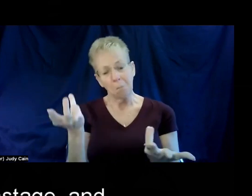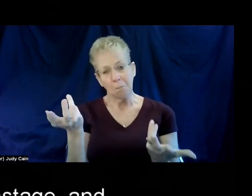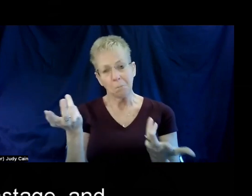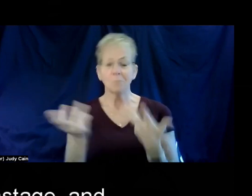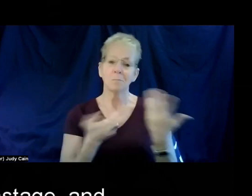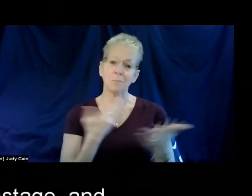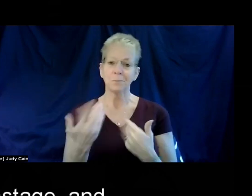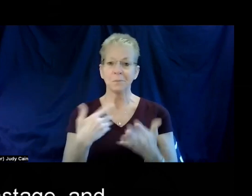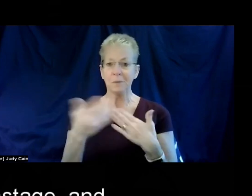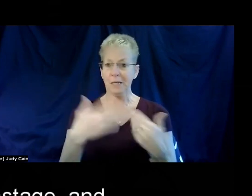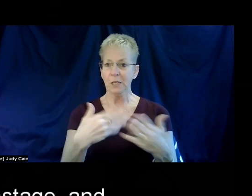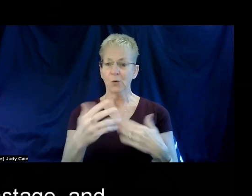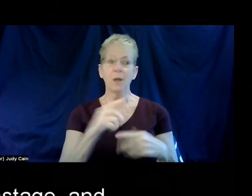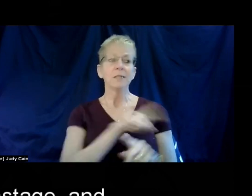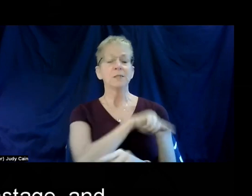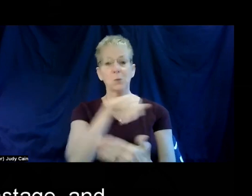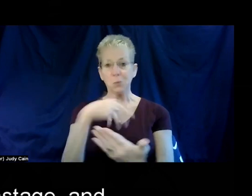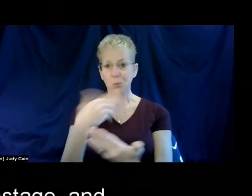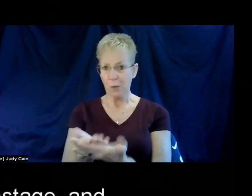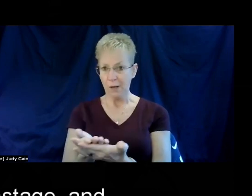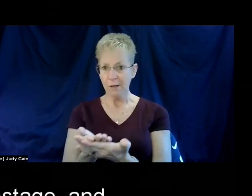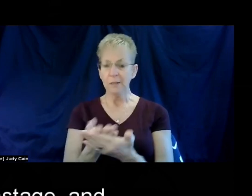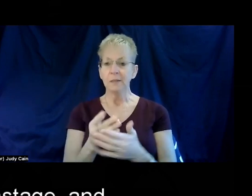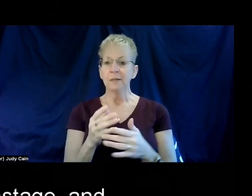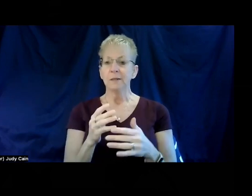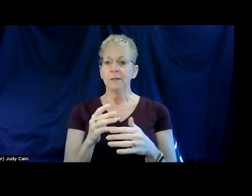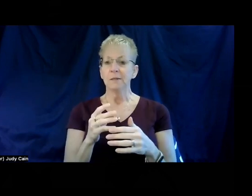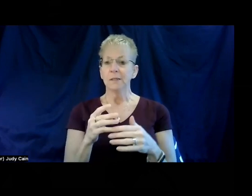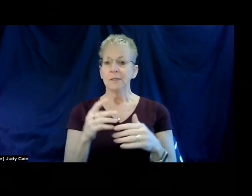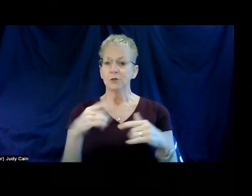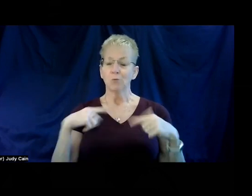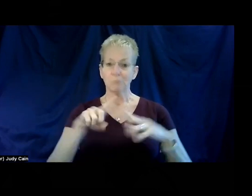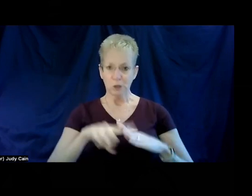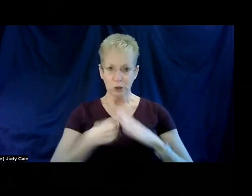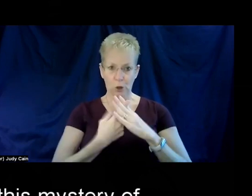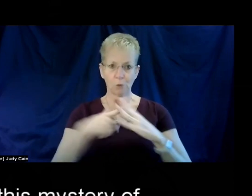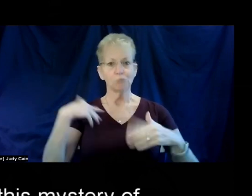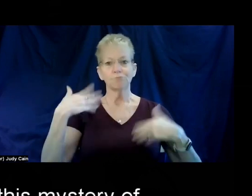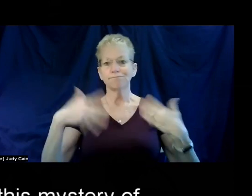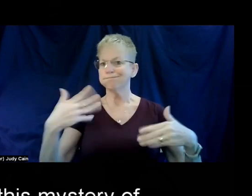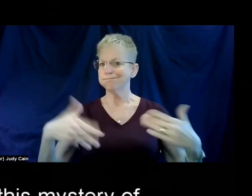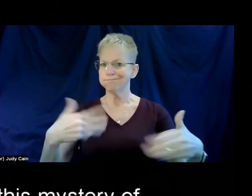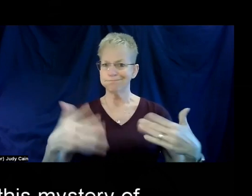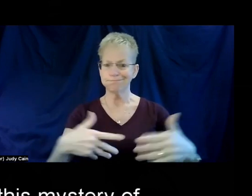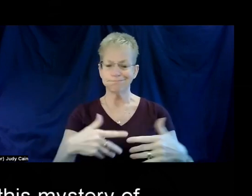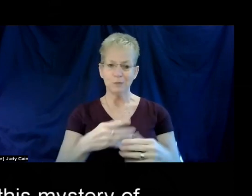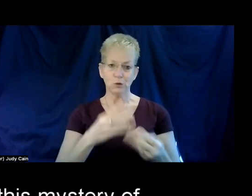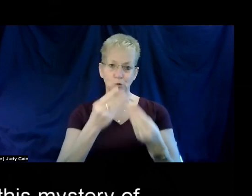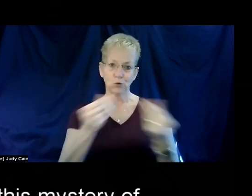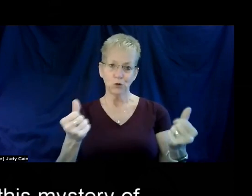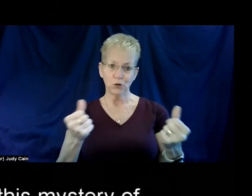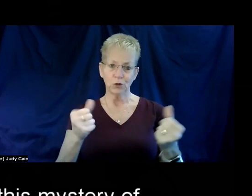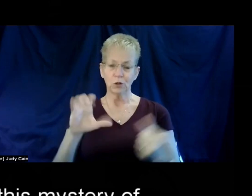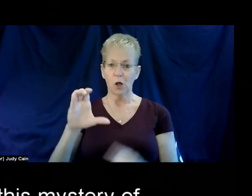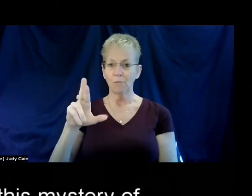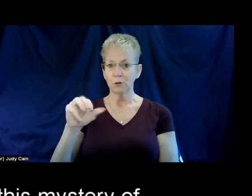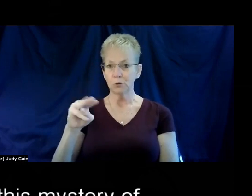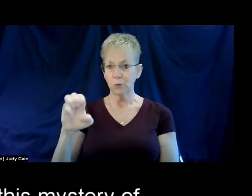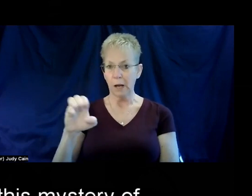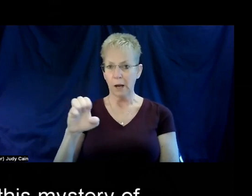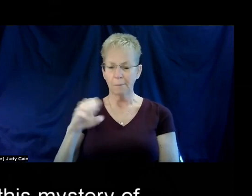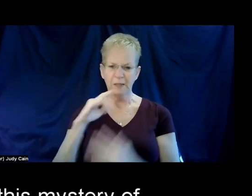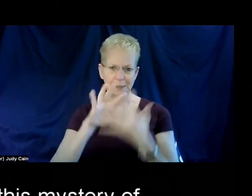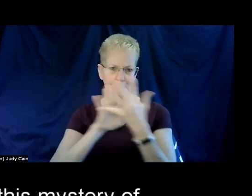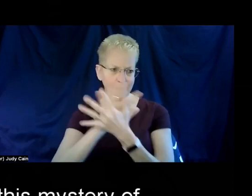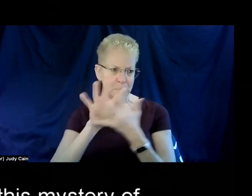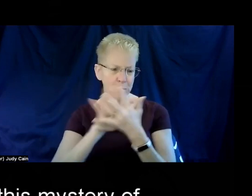So he comes on stage, and the wheels are set in motion to solve this crime, this mystery of